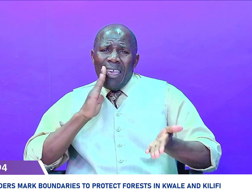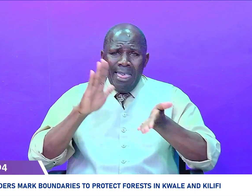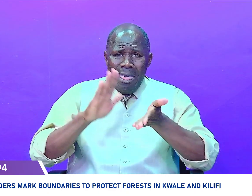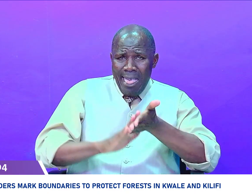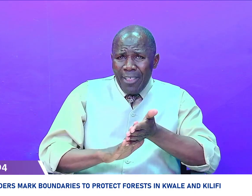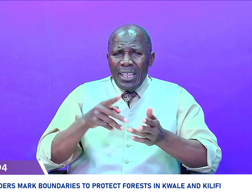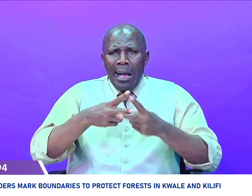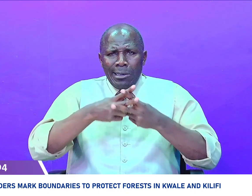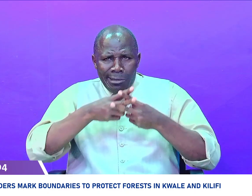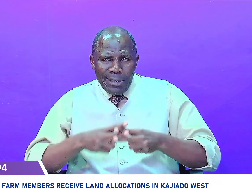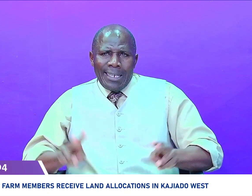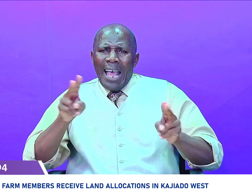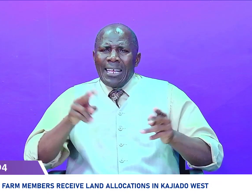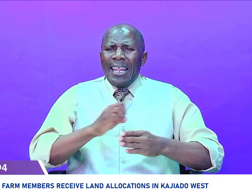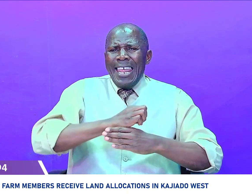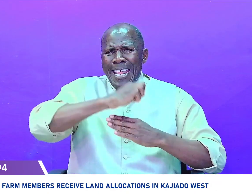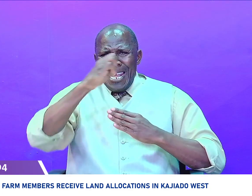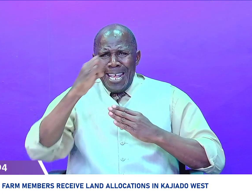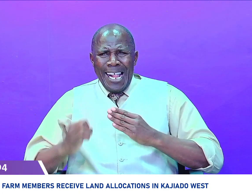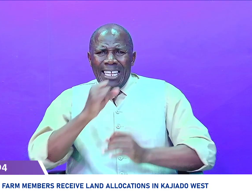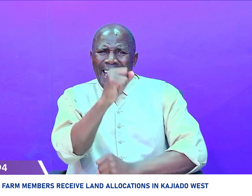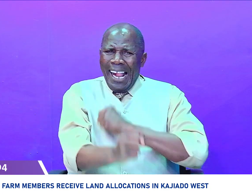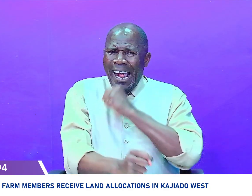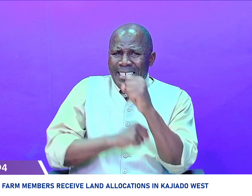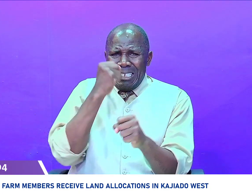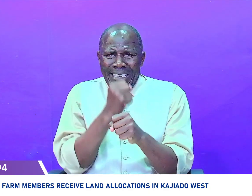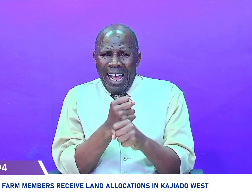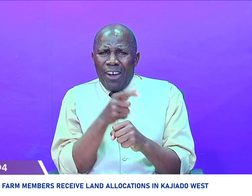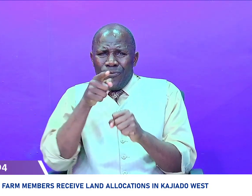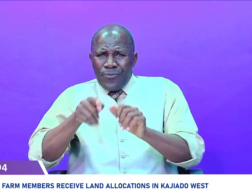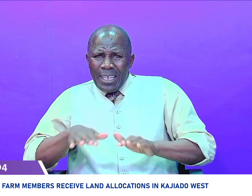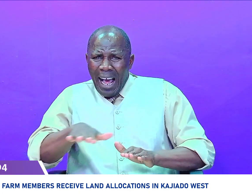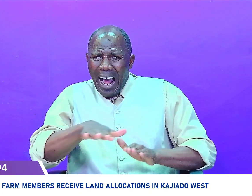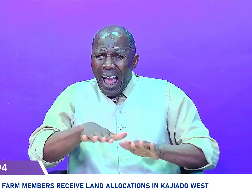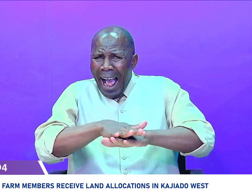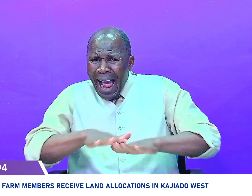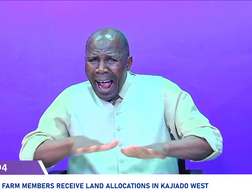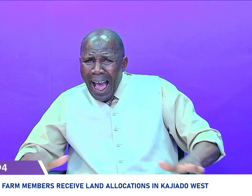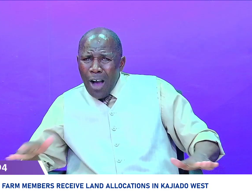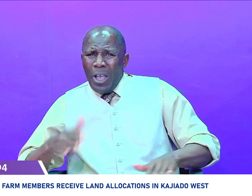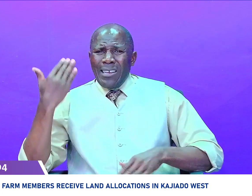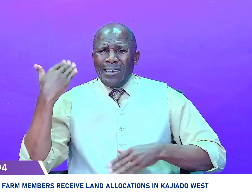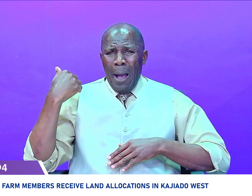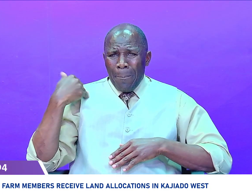letters, bringing an end to years of protracted land disputes that have affected the